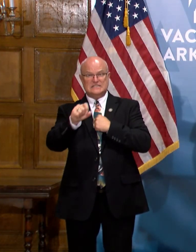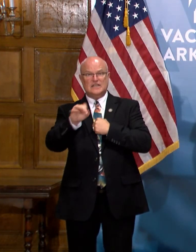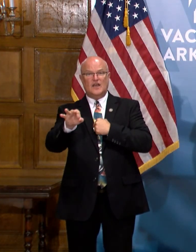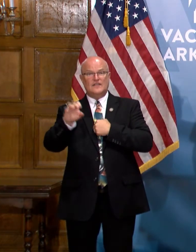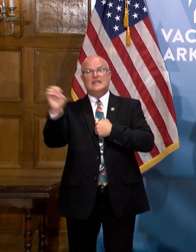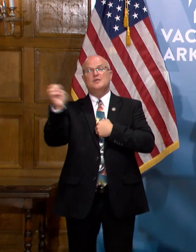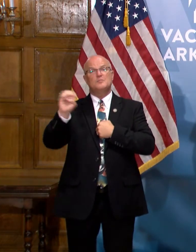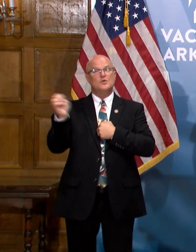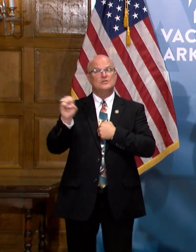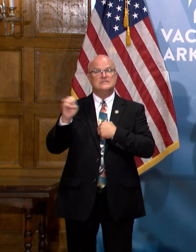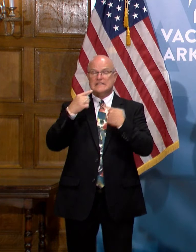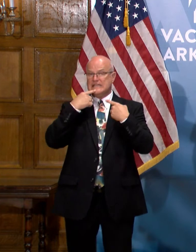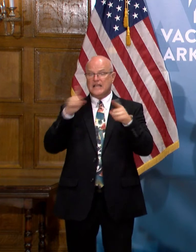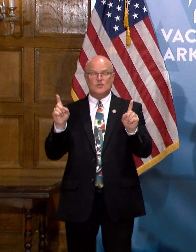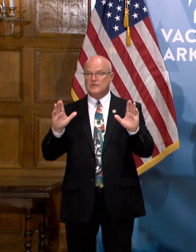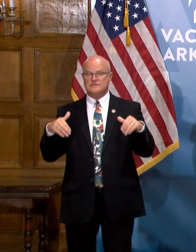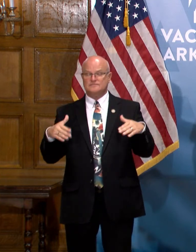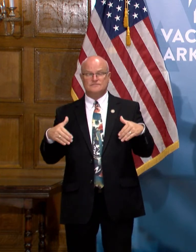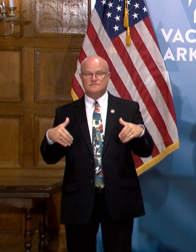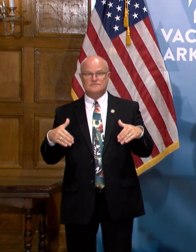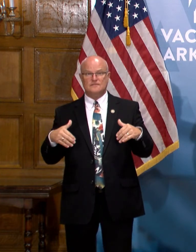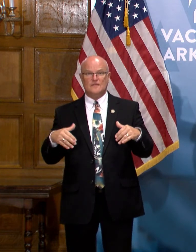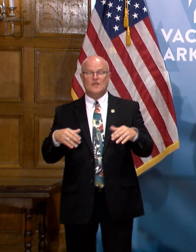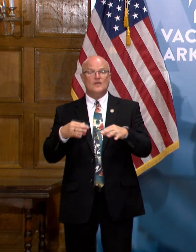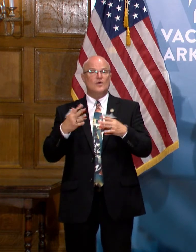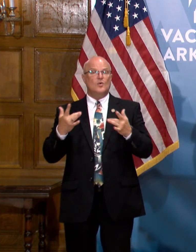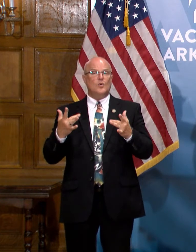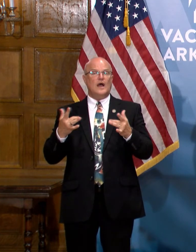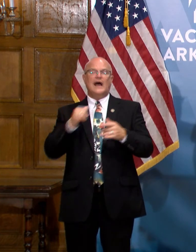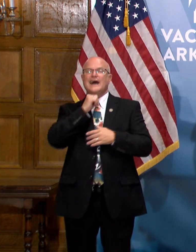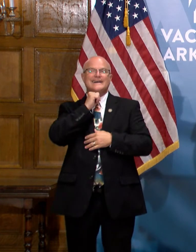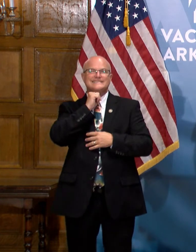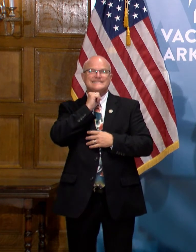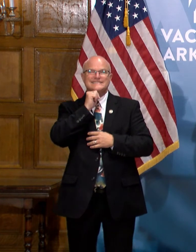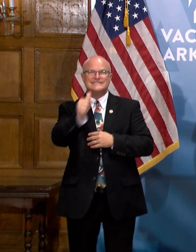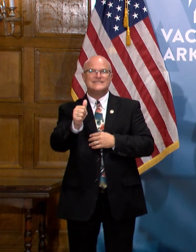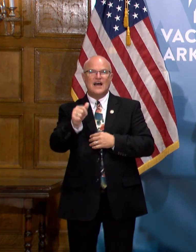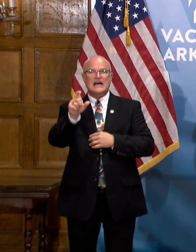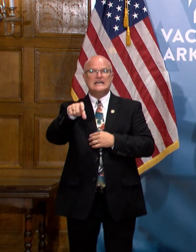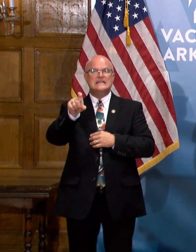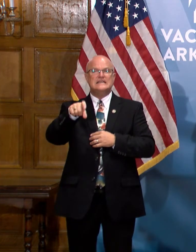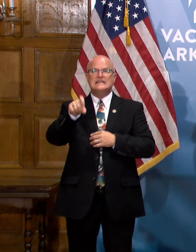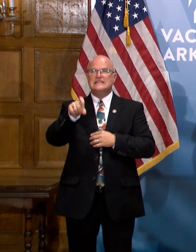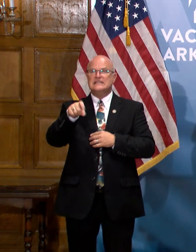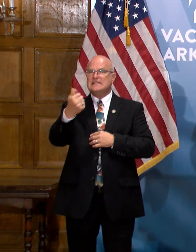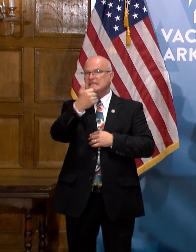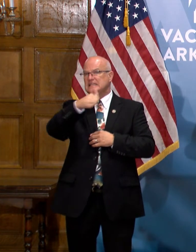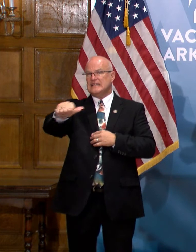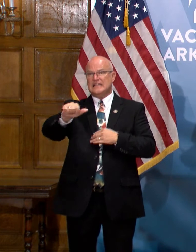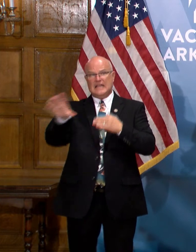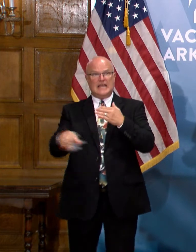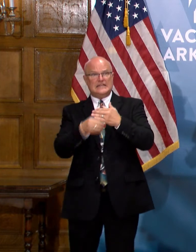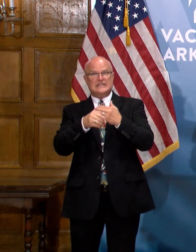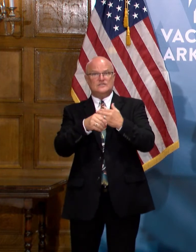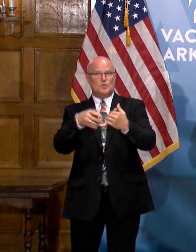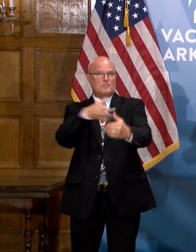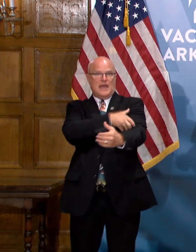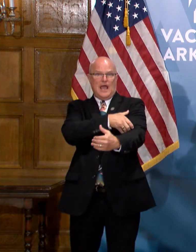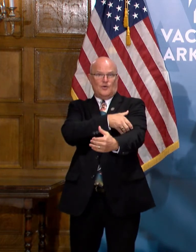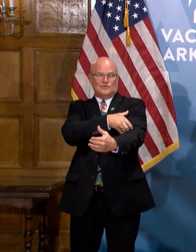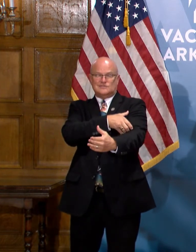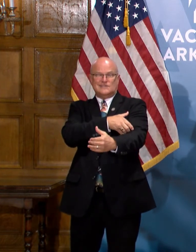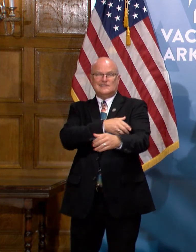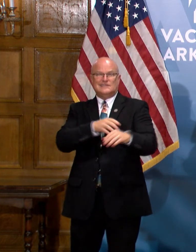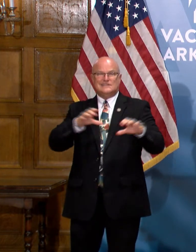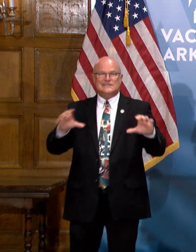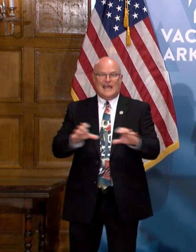the emergency declaration simply because I did not need any additional powers to